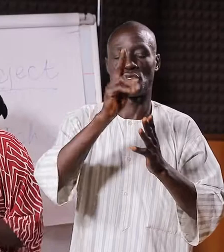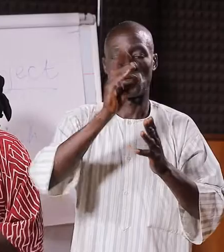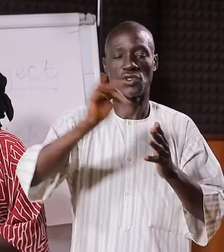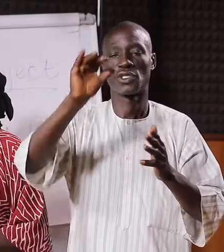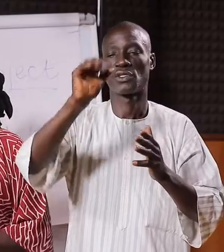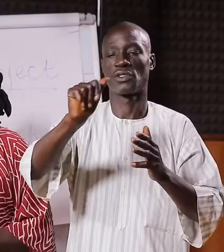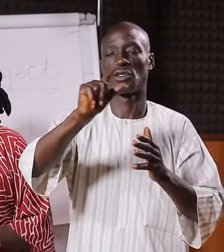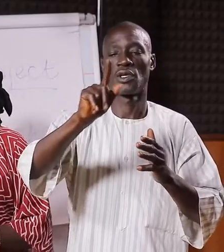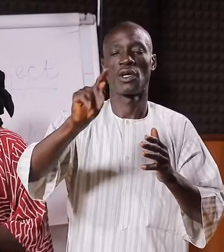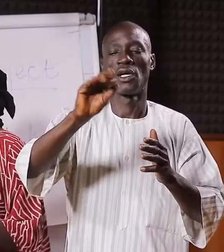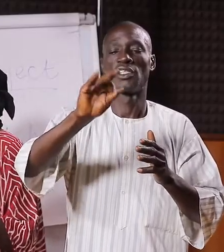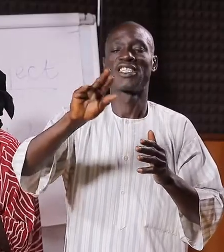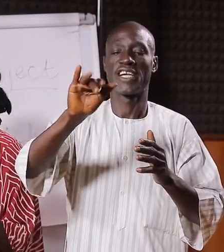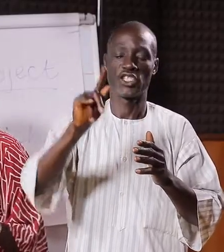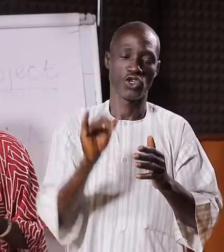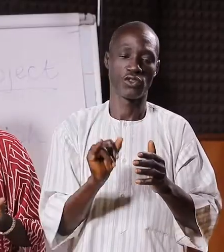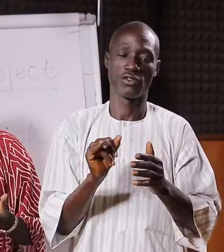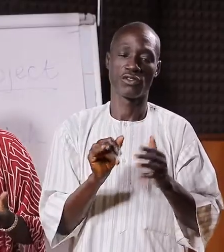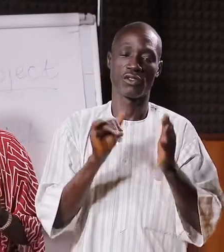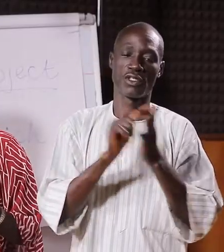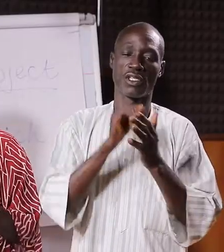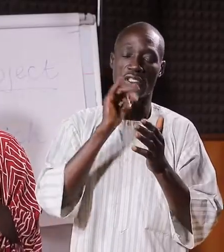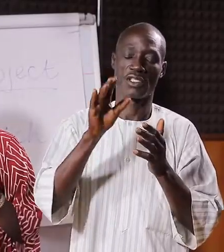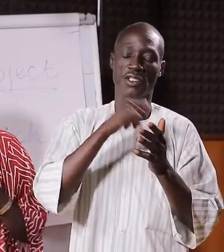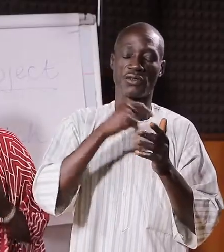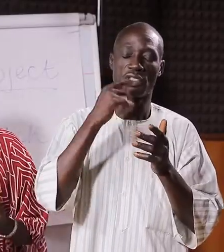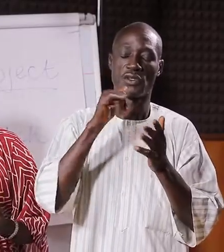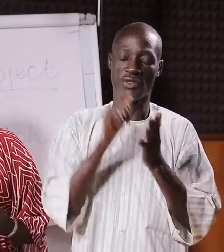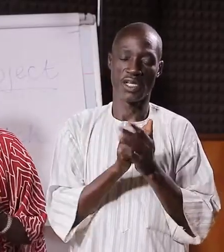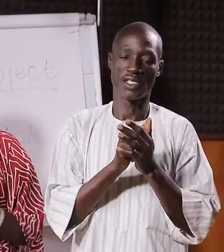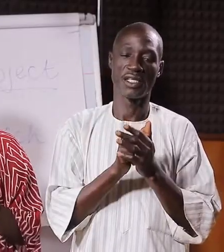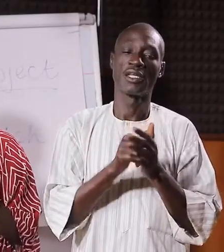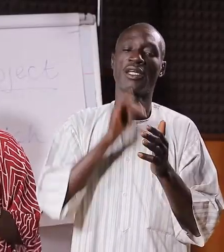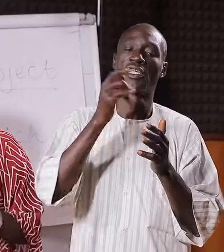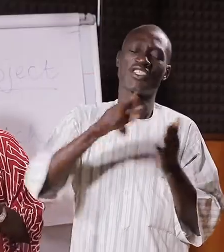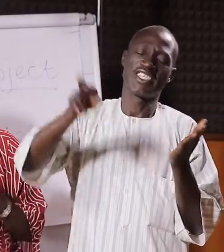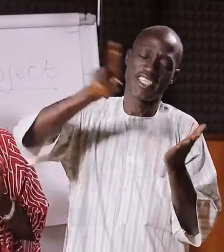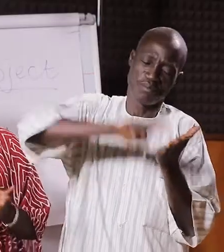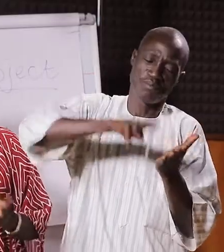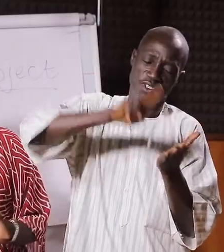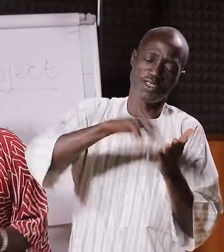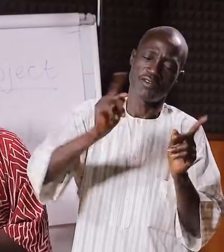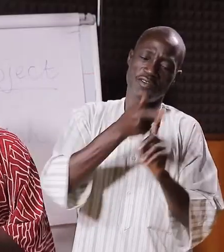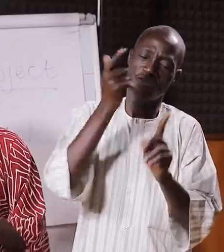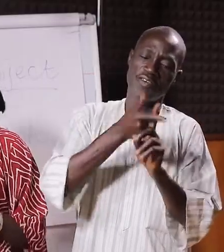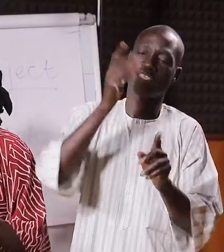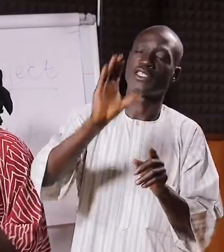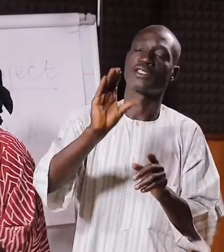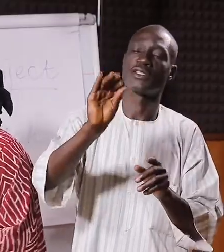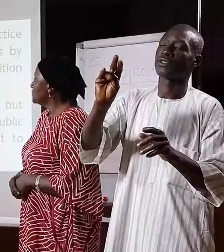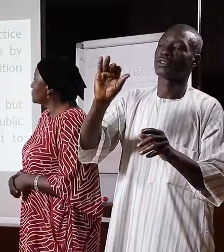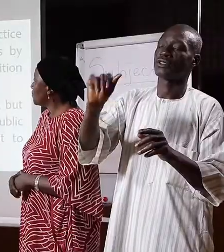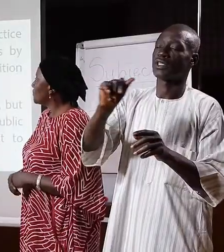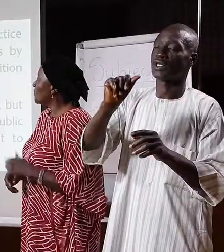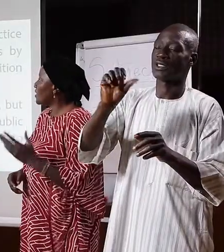our lesson on parts of speech, we talked about alliteration, and we defined alliteration as the repeated of the first consonant sound in the